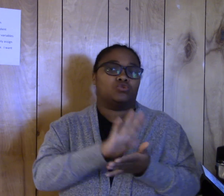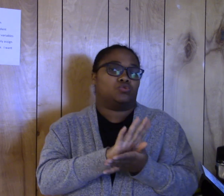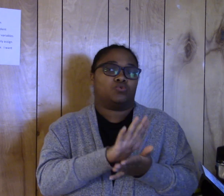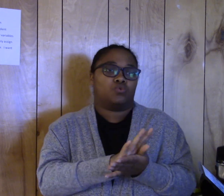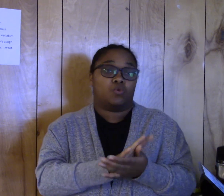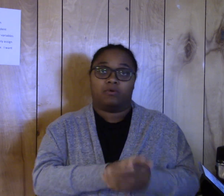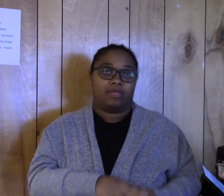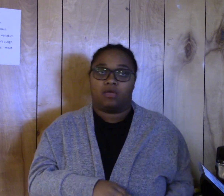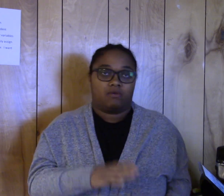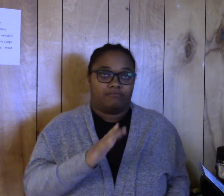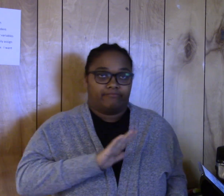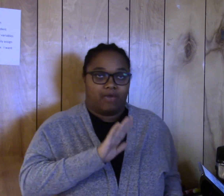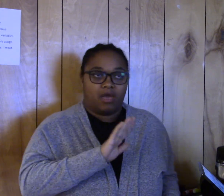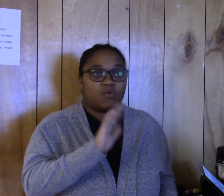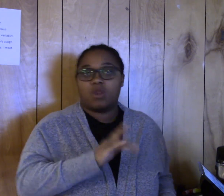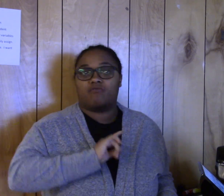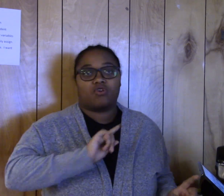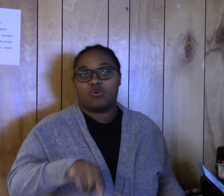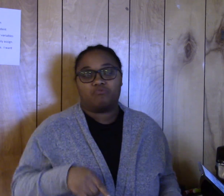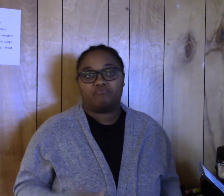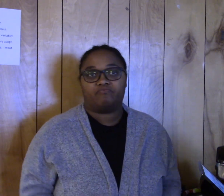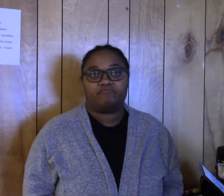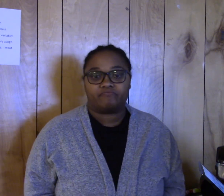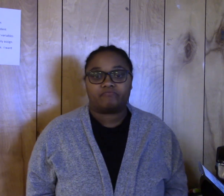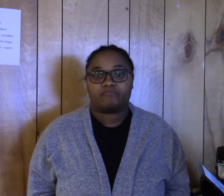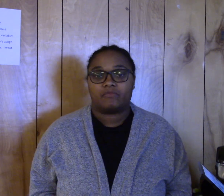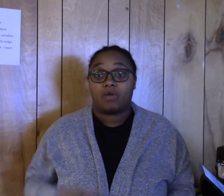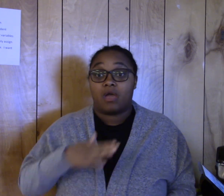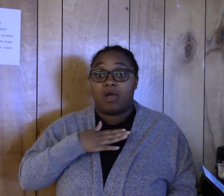My dad wanted me to go to college where he did.